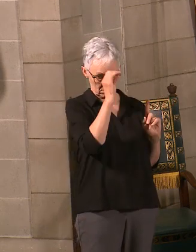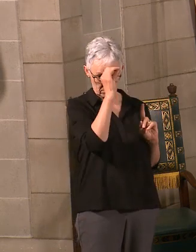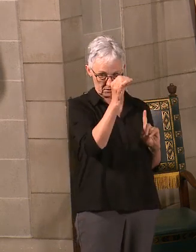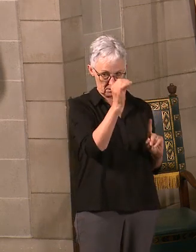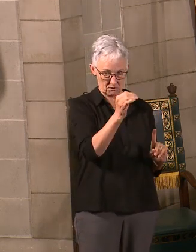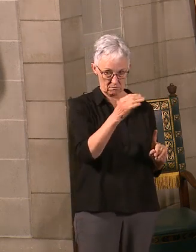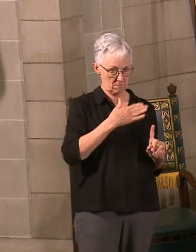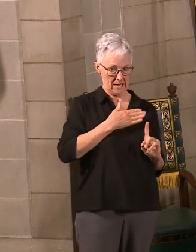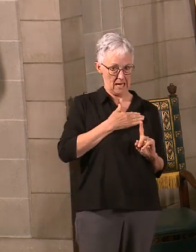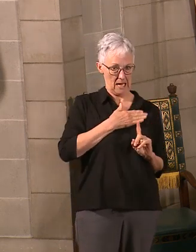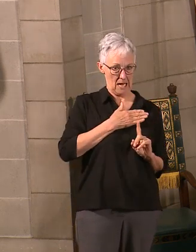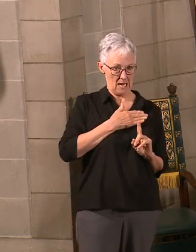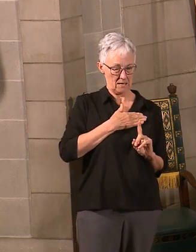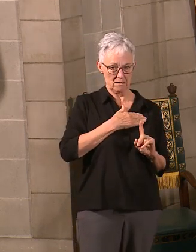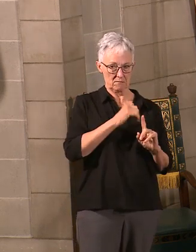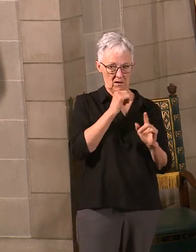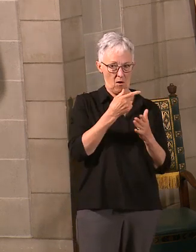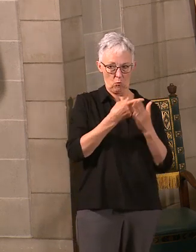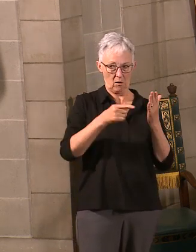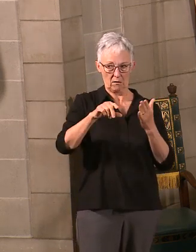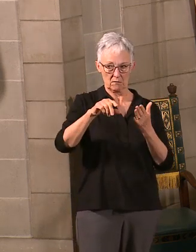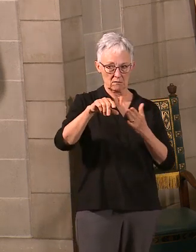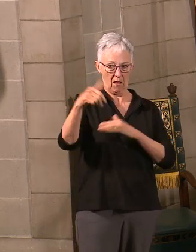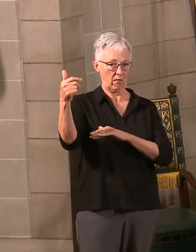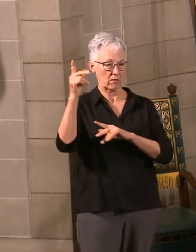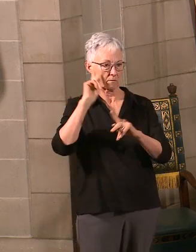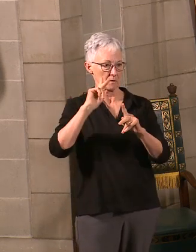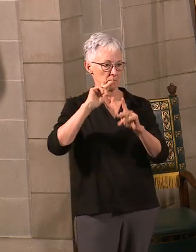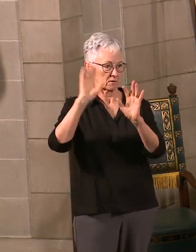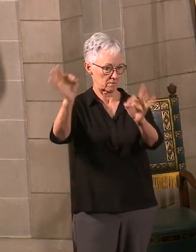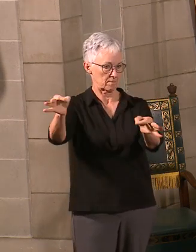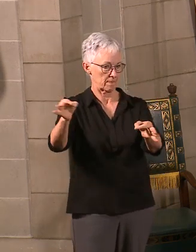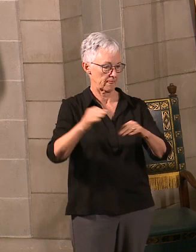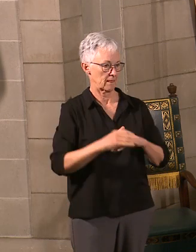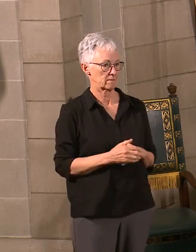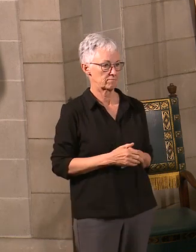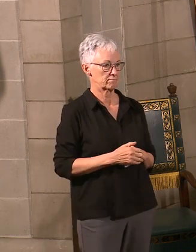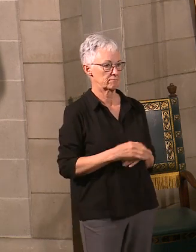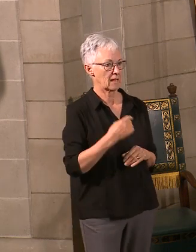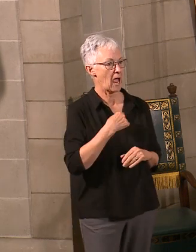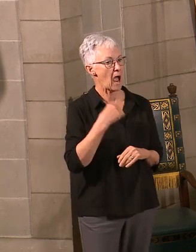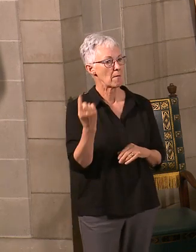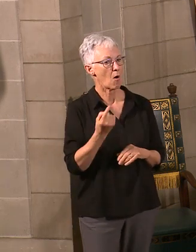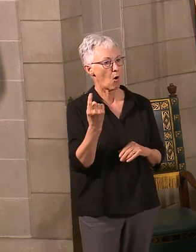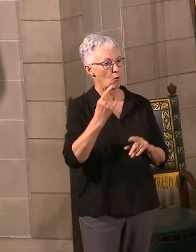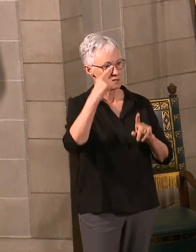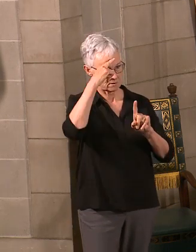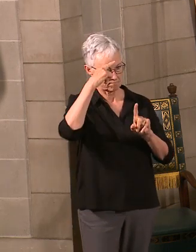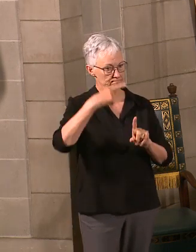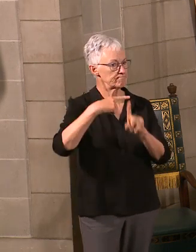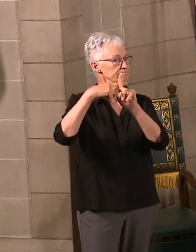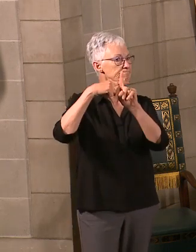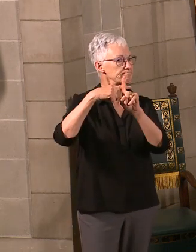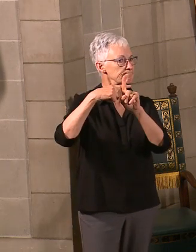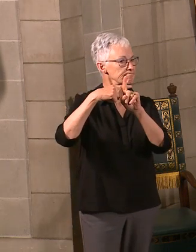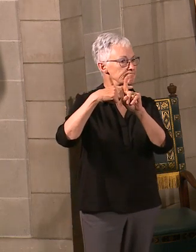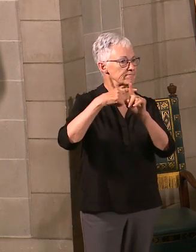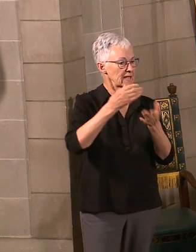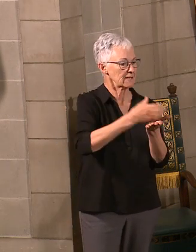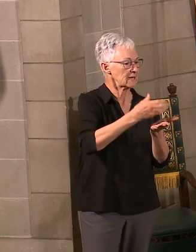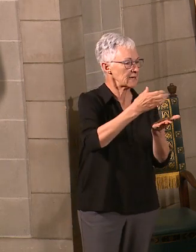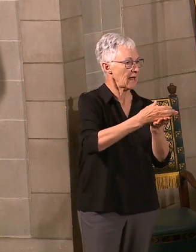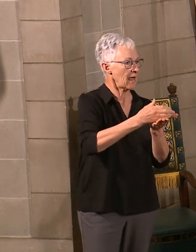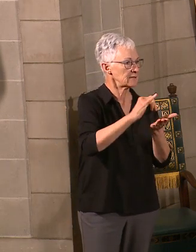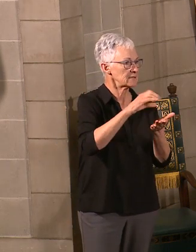reading much of the same stuff that's out there as everyone else. I'm a glass half-full guy. And what I see has happened here in Nebraska is a lot of